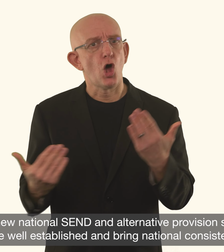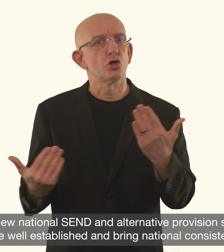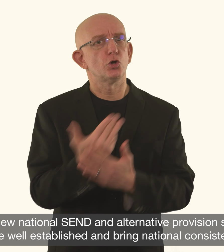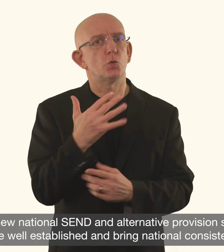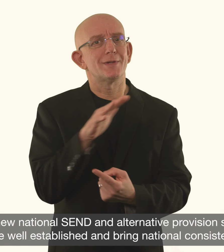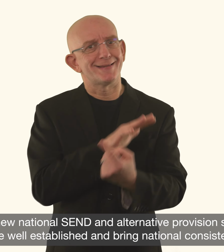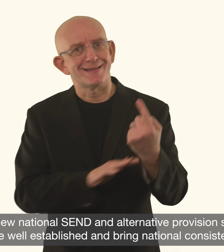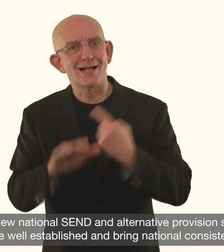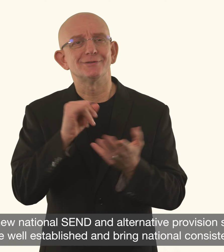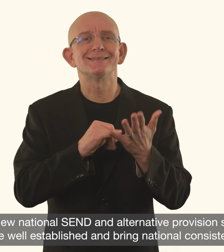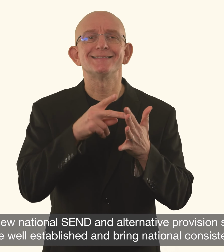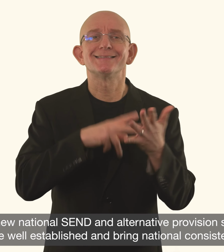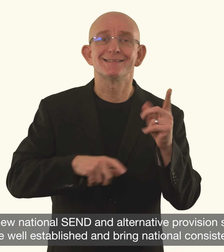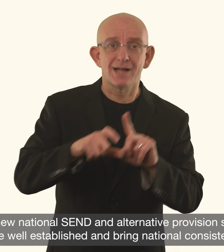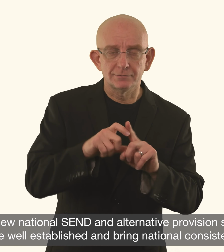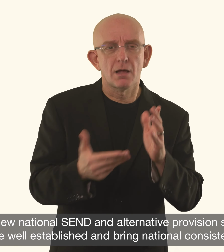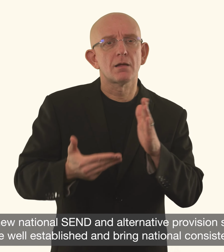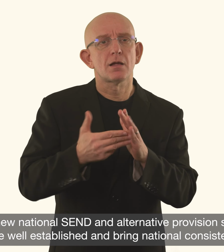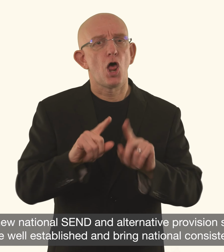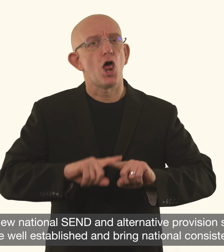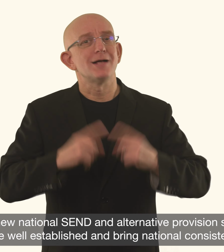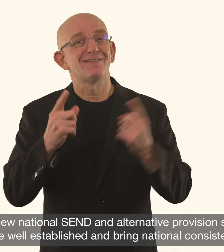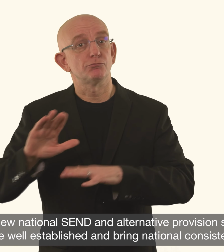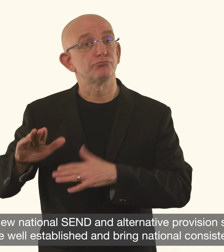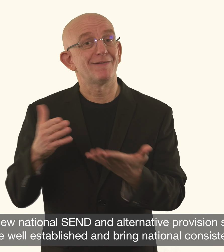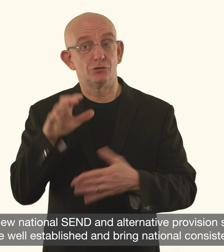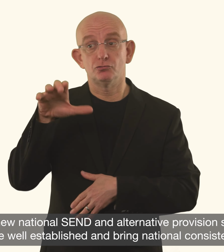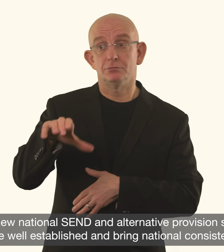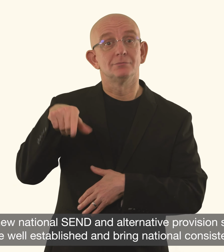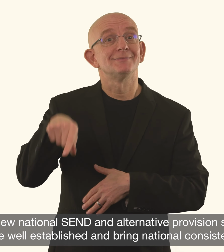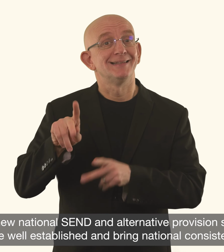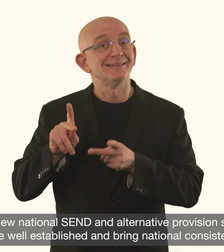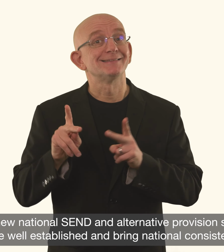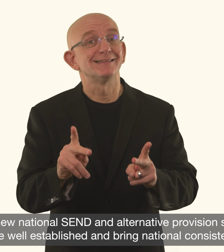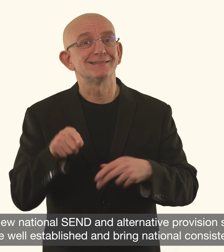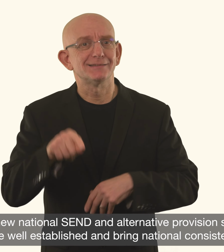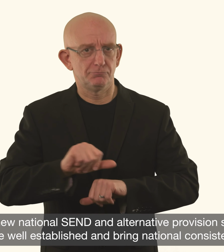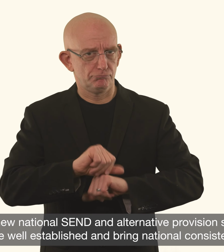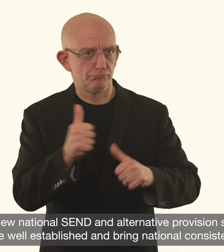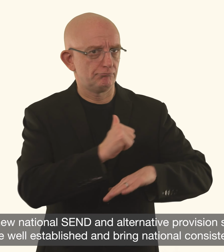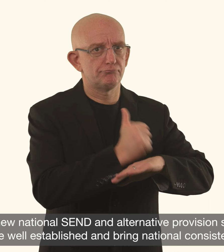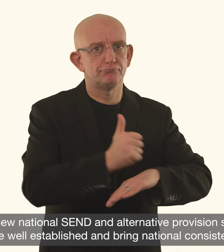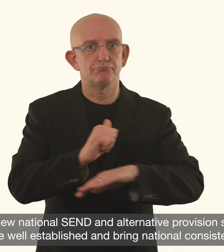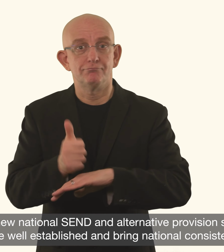1. The new national SEND and Alternative Provision System will be well established and bring national consistency